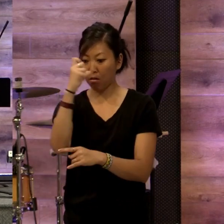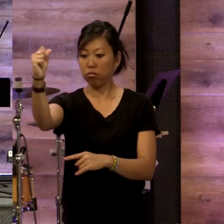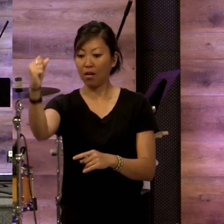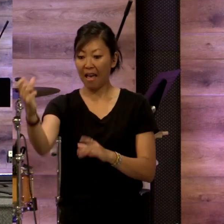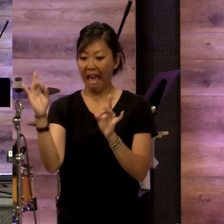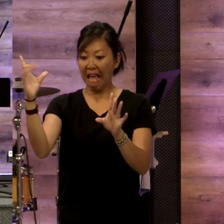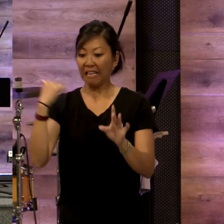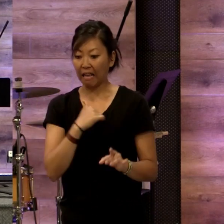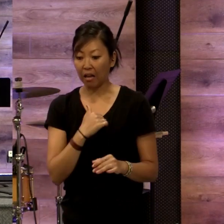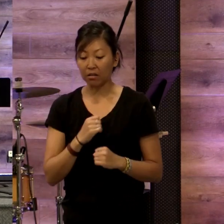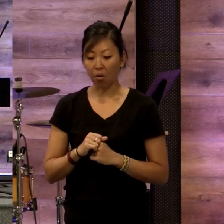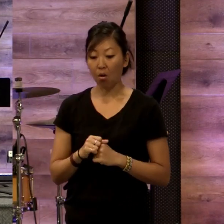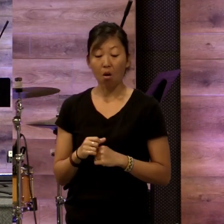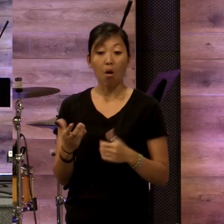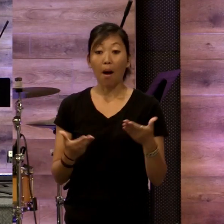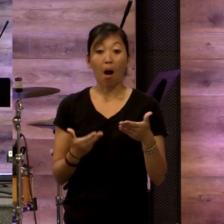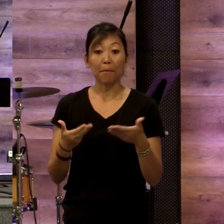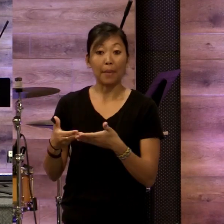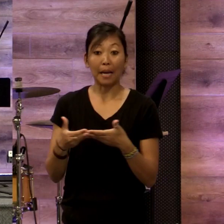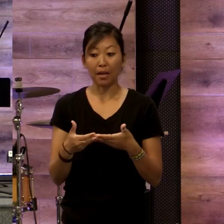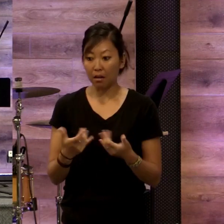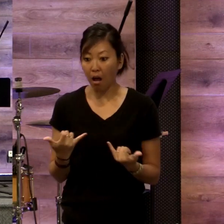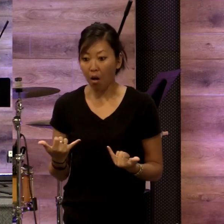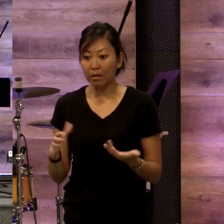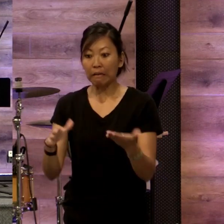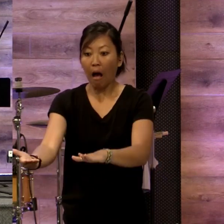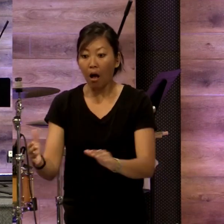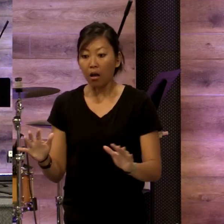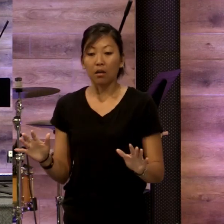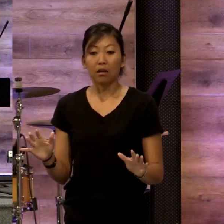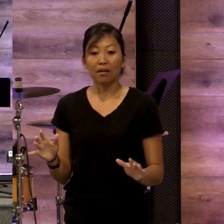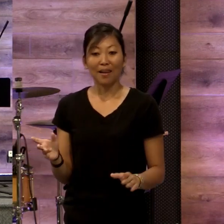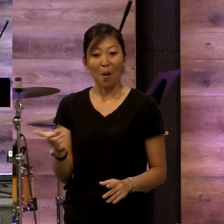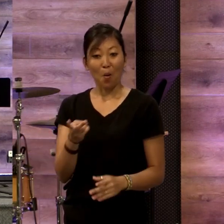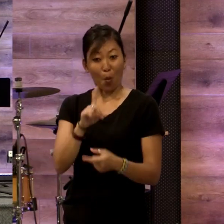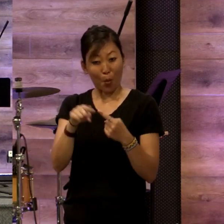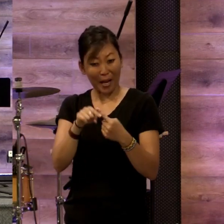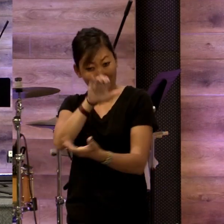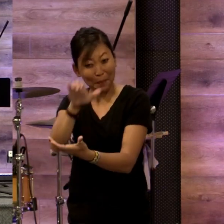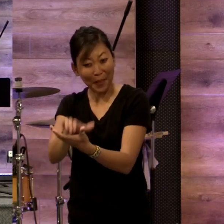Or a child who dies in an accident. I'm not thinking about any of that.